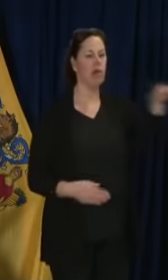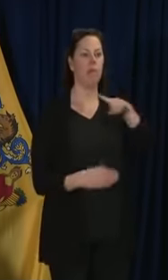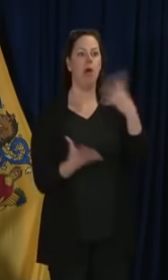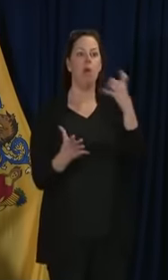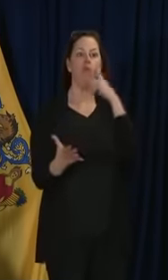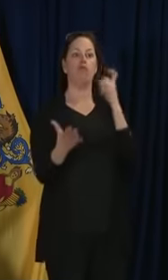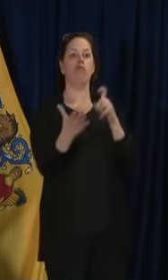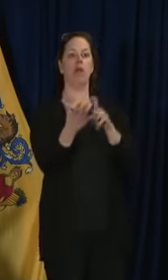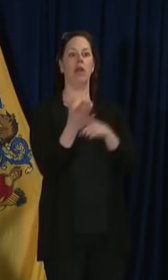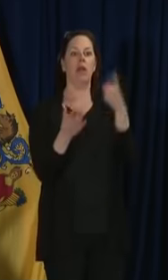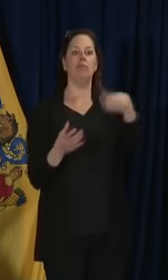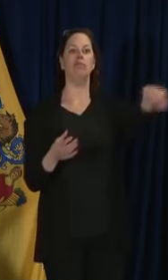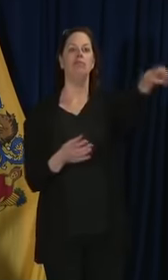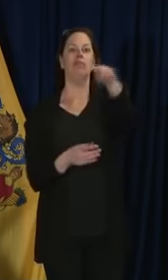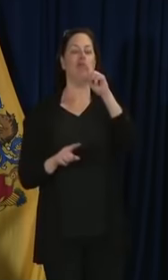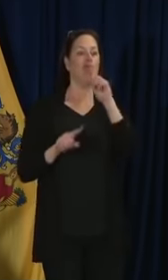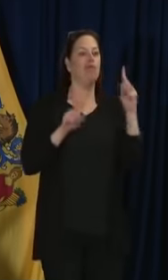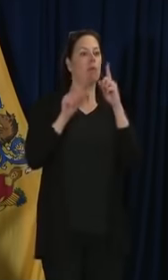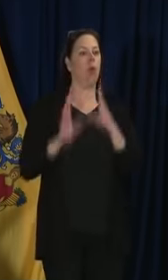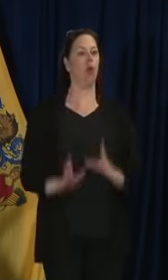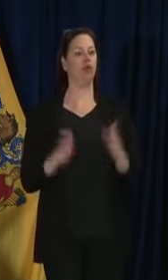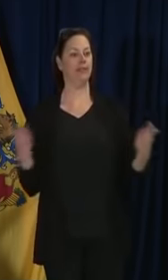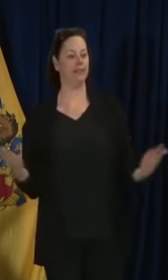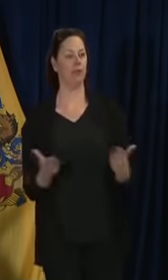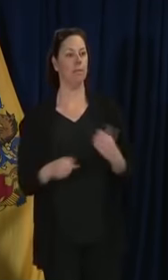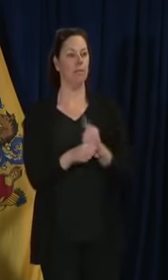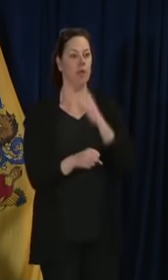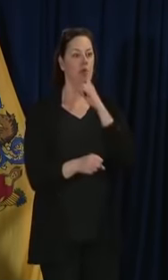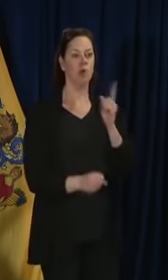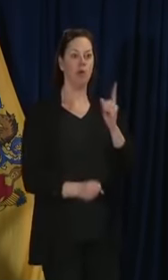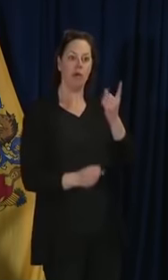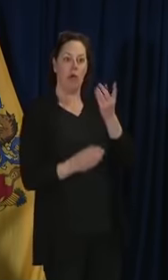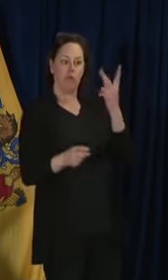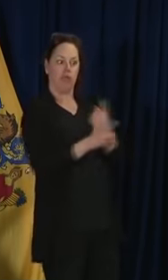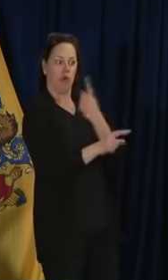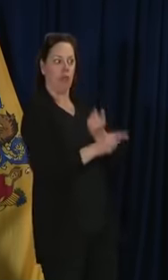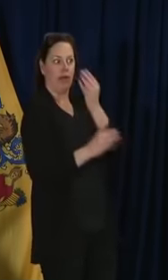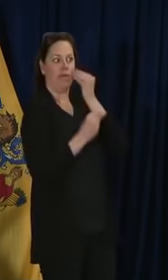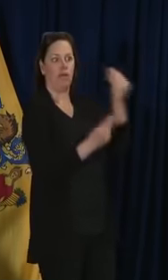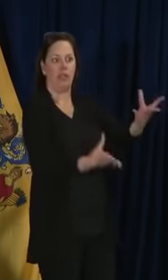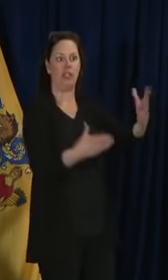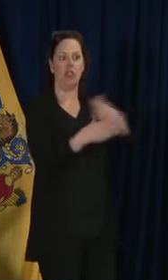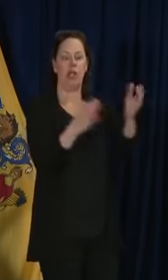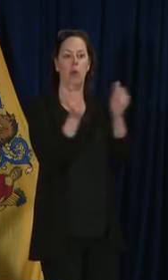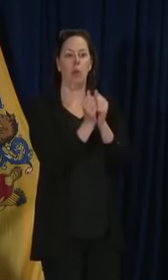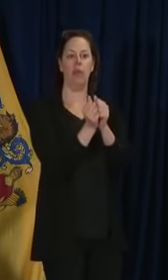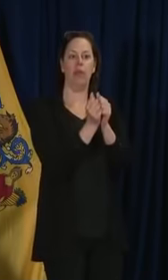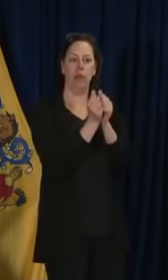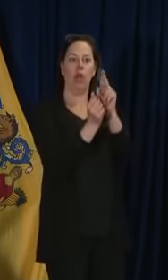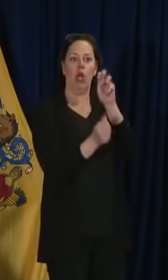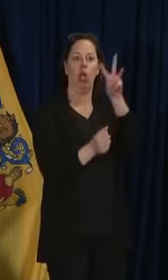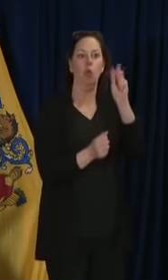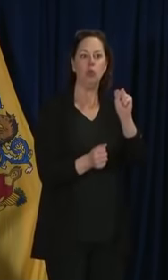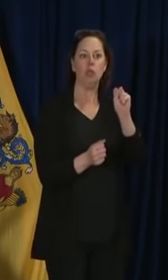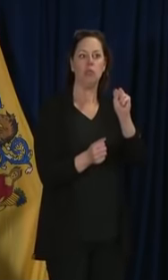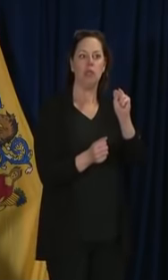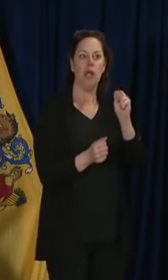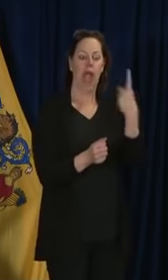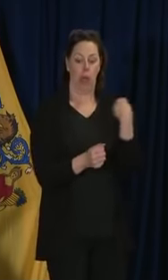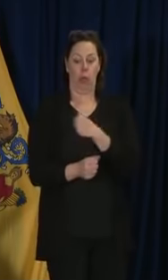the tremendous work of each of you in the media who are making sure that the people have the facts, and you're doing it because we're living it as well 7 days a